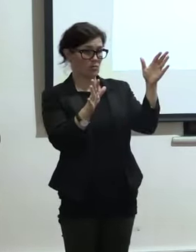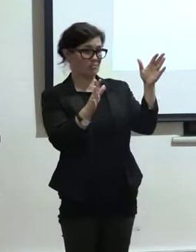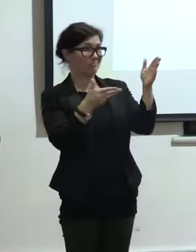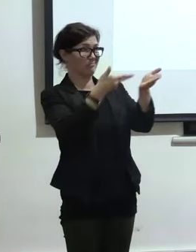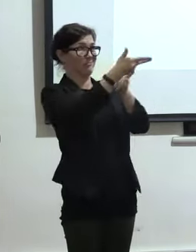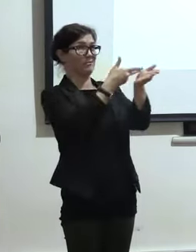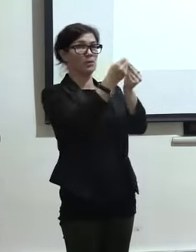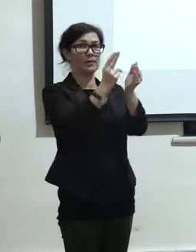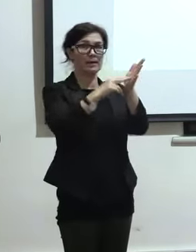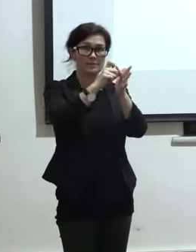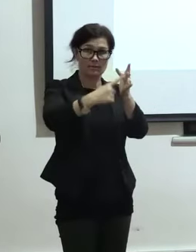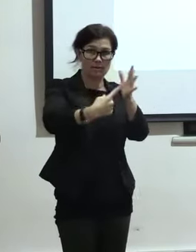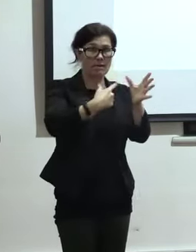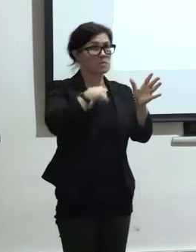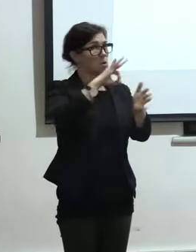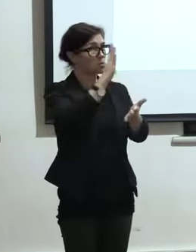but what I do know is that